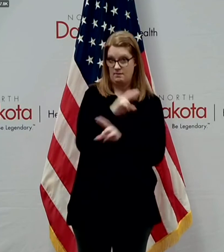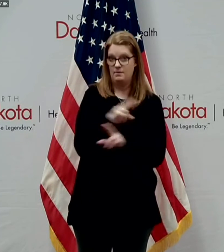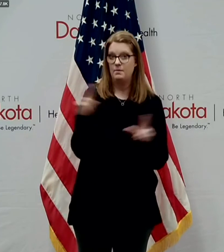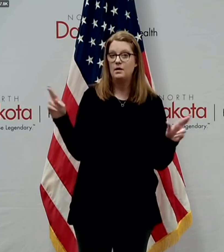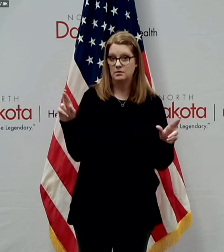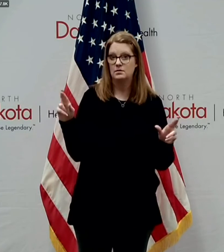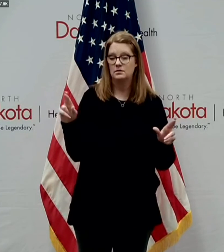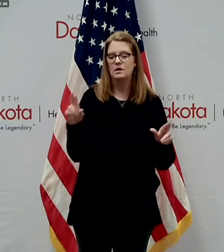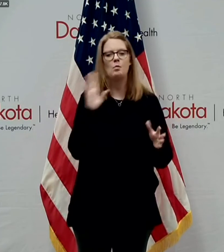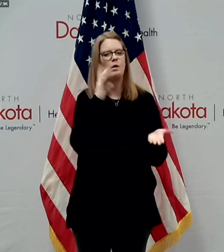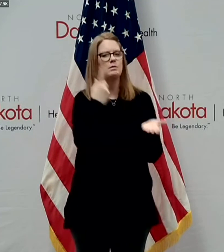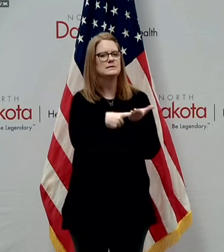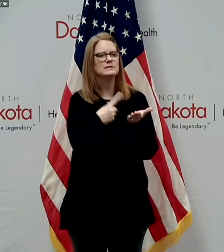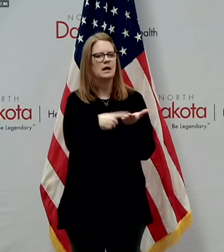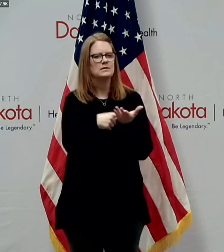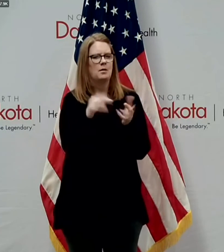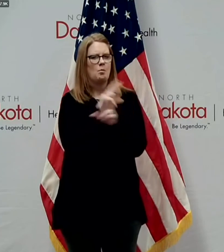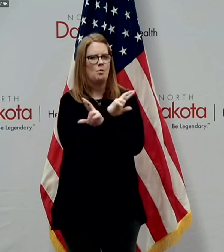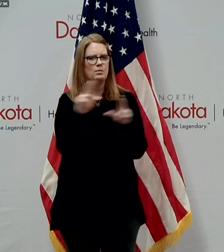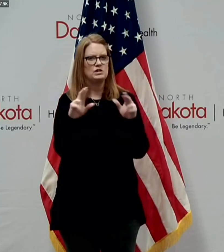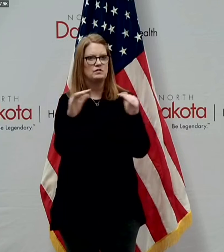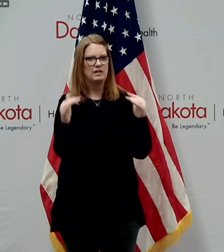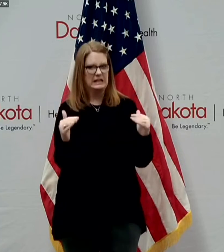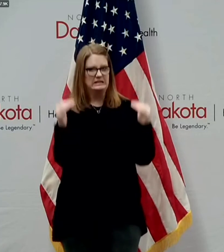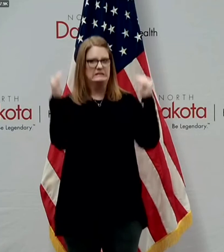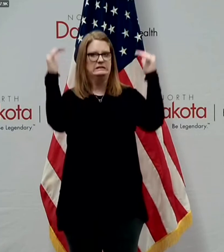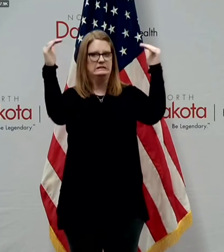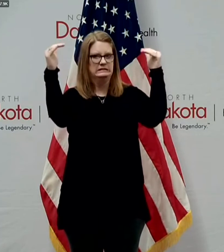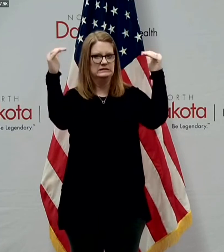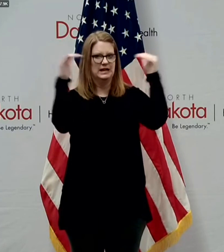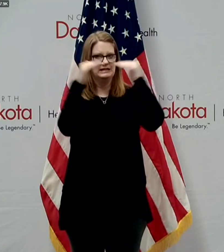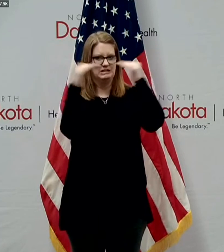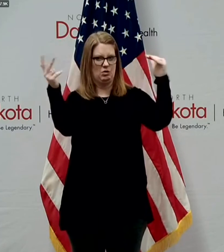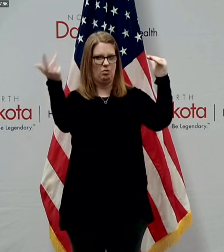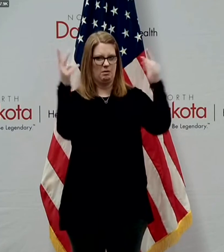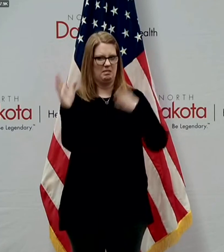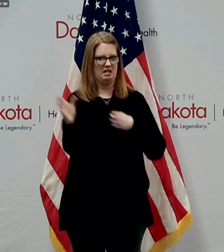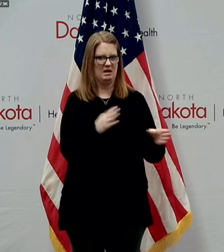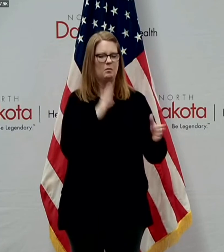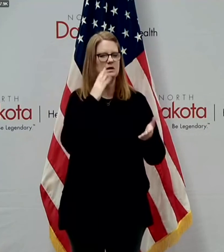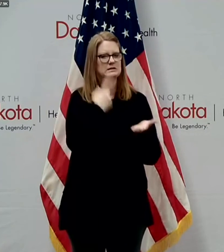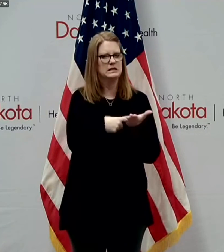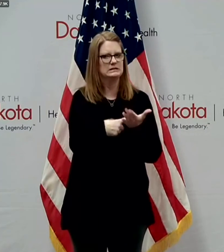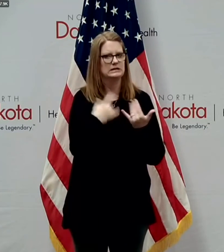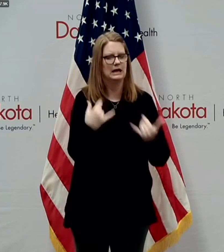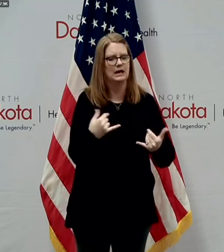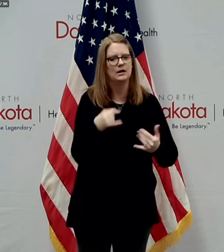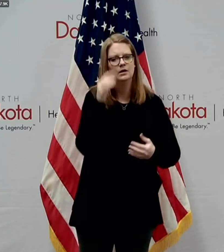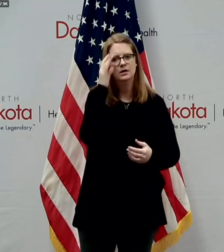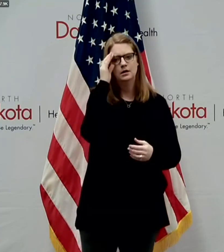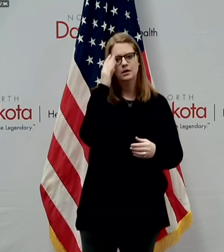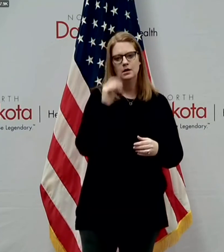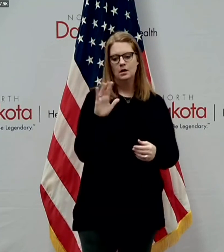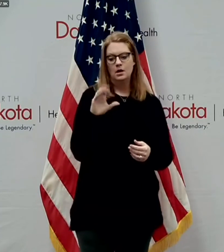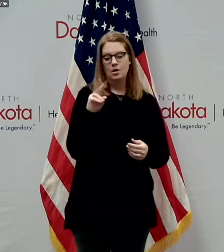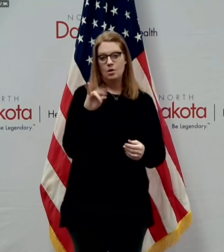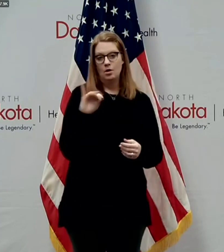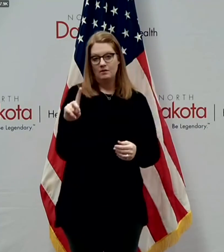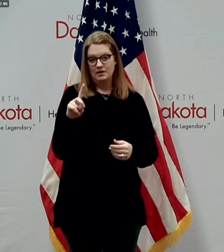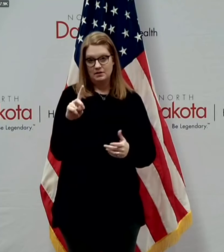that preparation today. But the reason why we're in good shape is not because COVID wasn't a